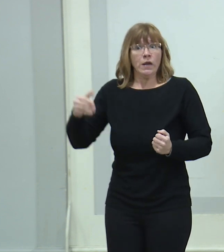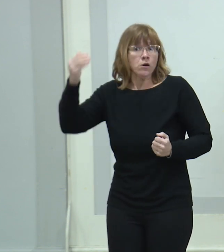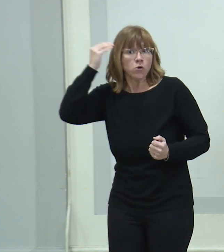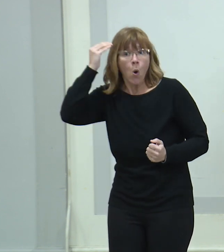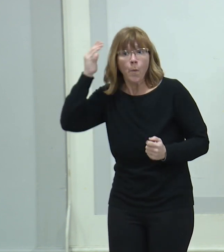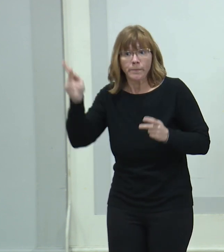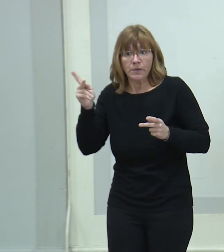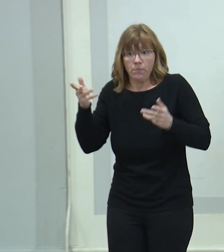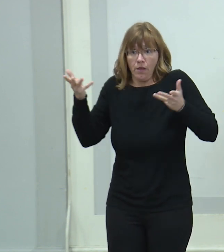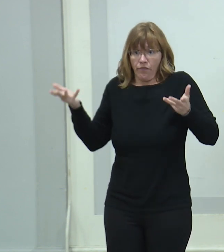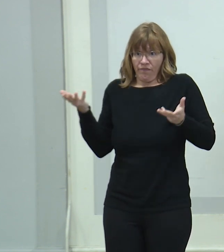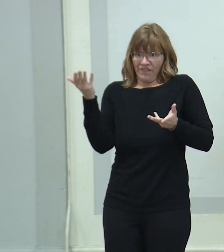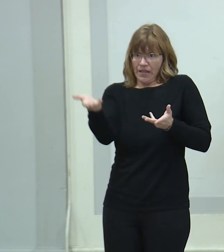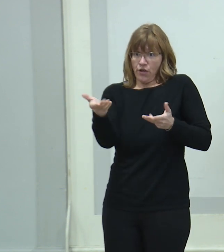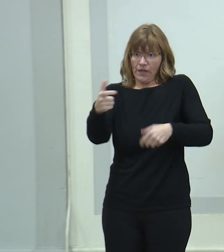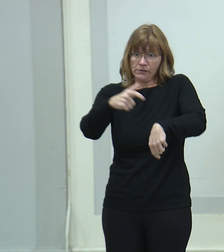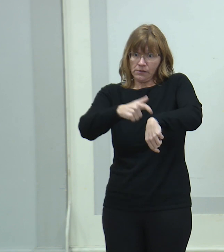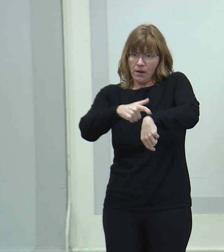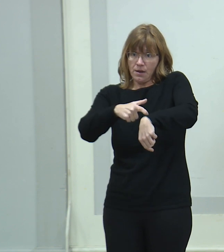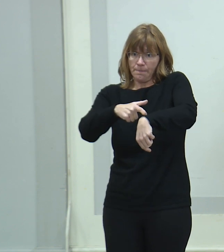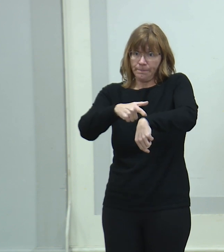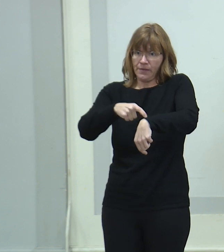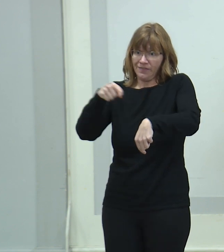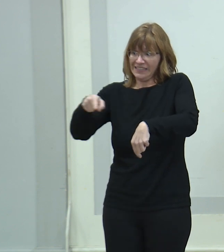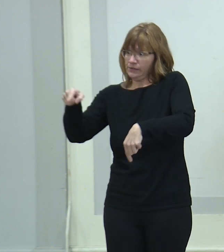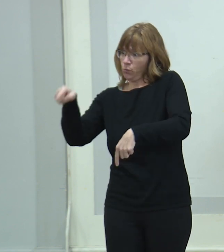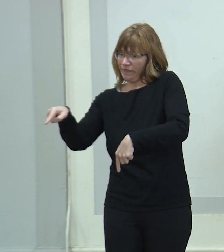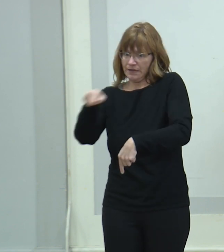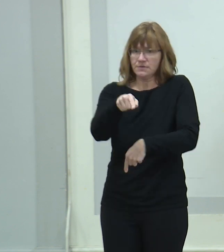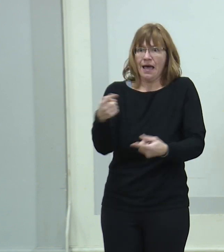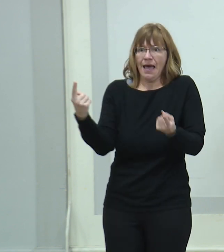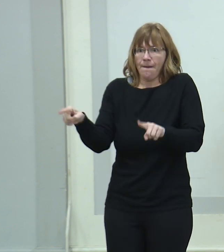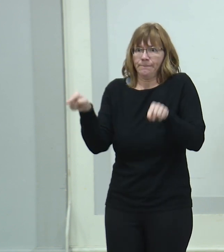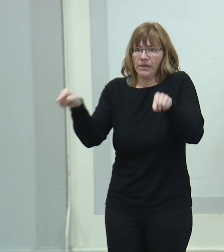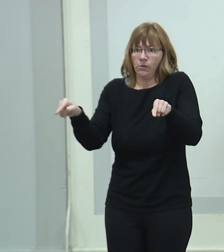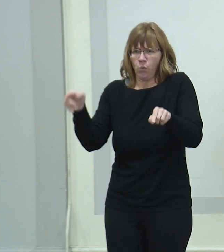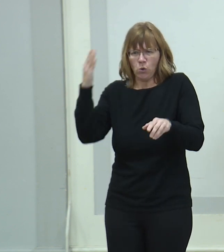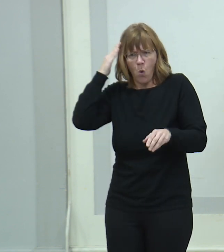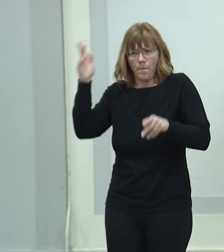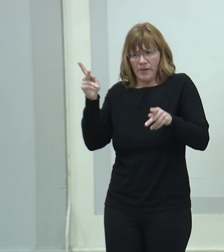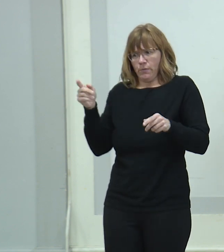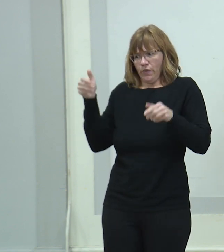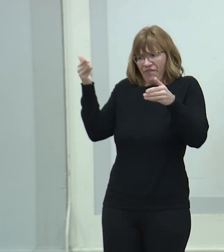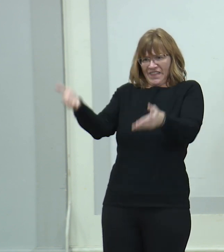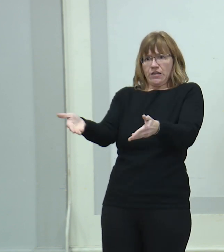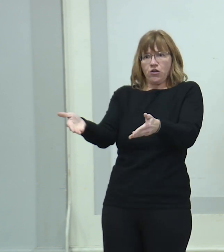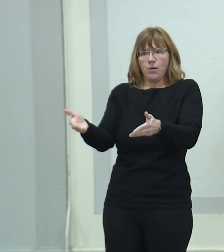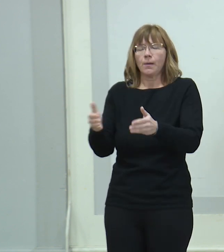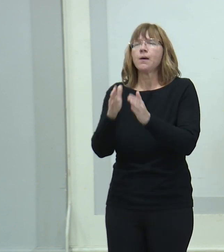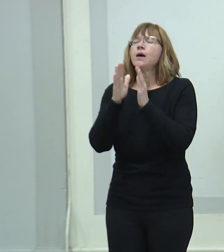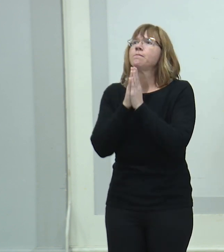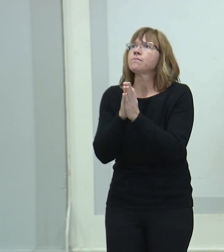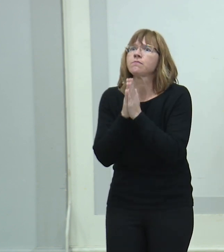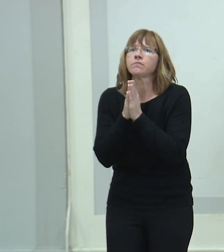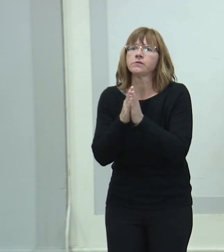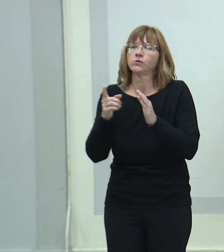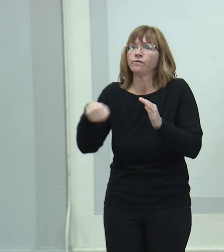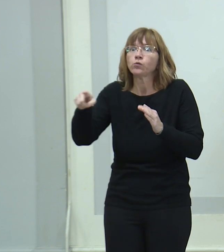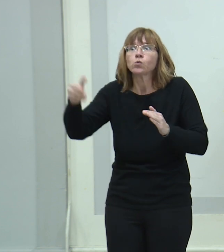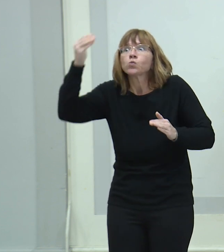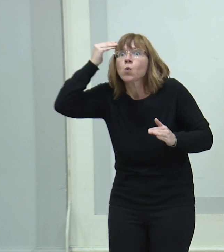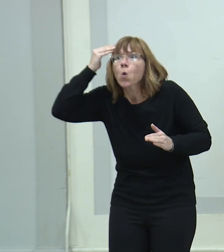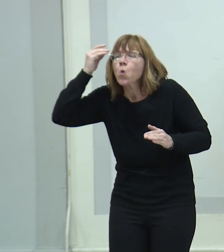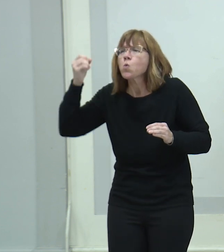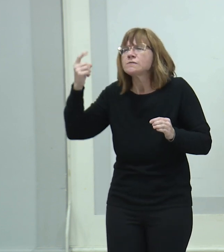and at these locations when these incidents happen. Again, we are pleading with members of our community, if you have any information that will help us solve any